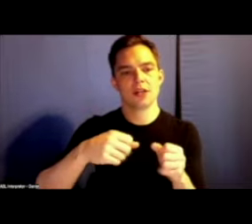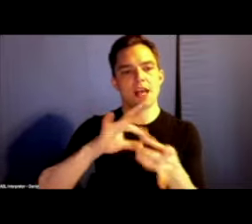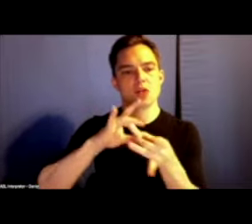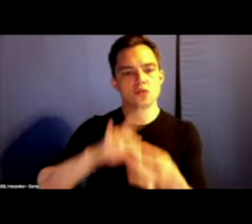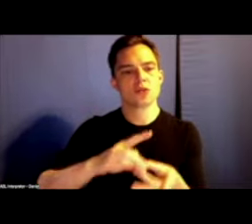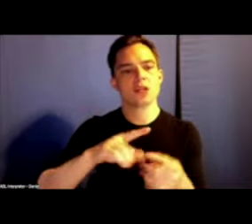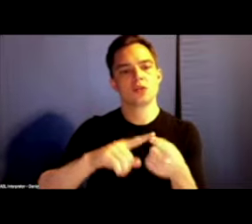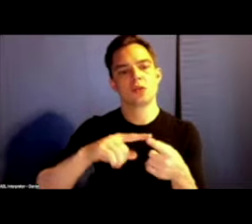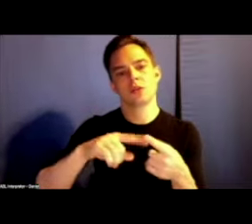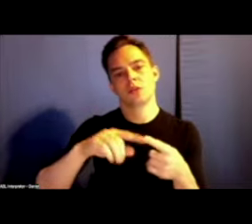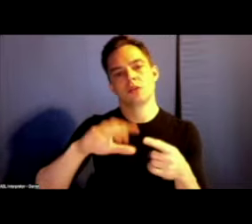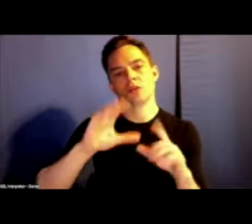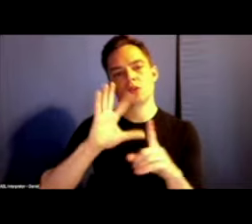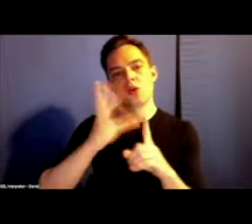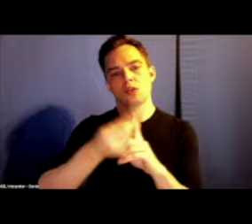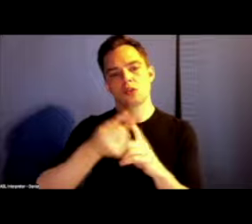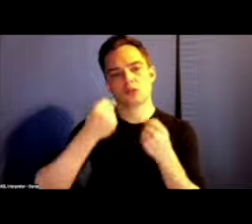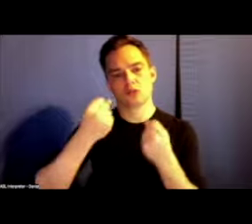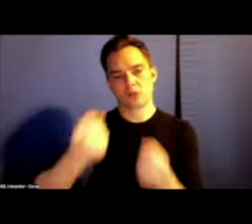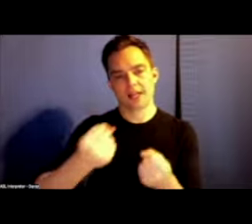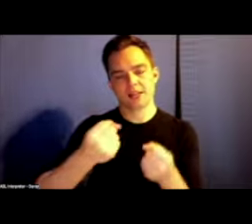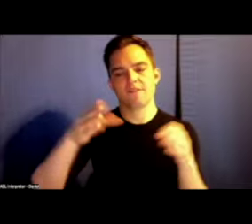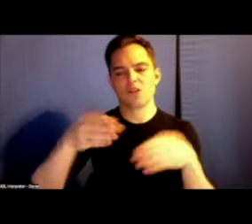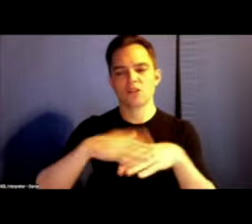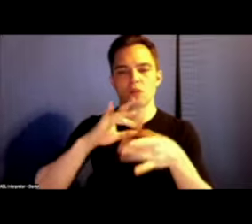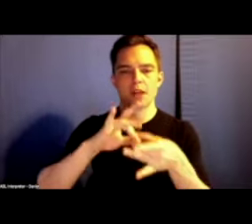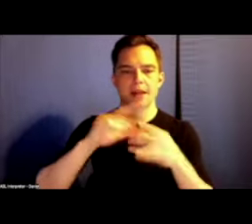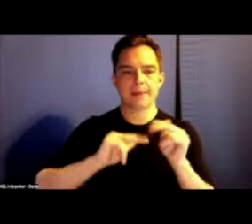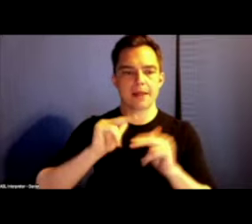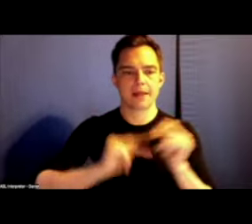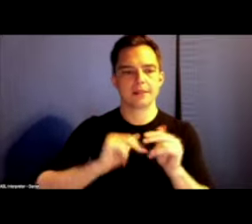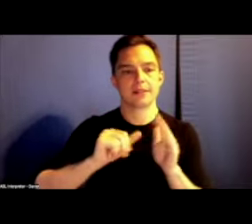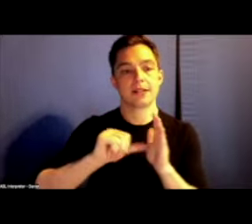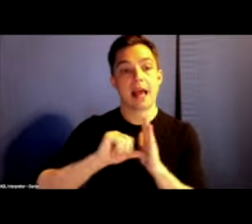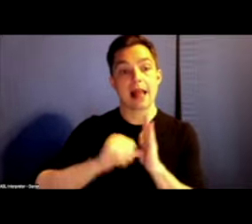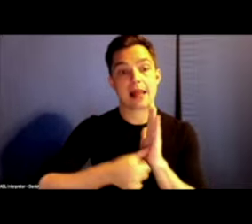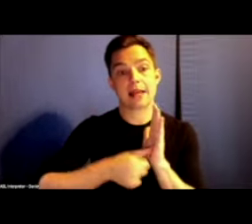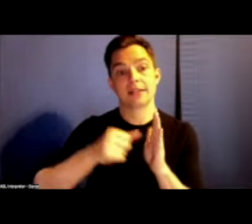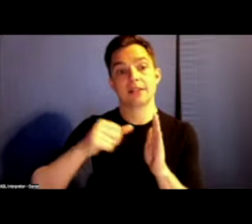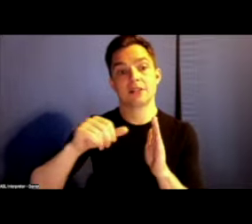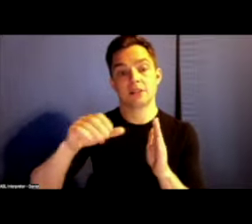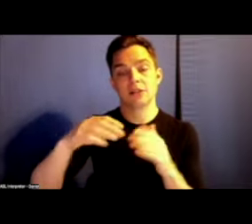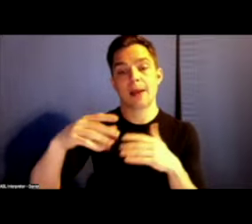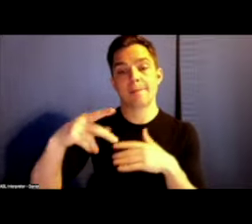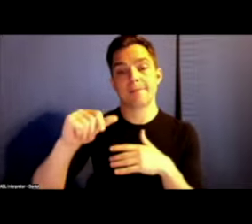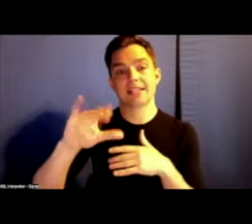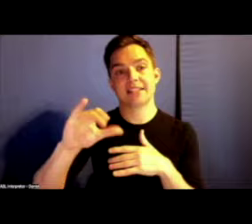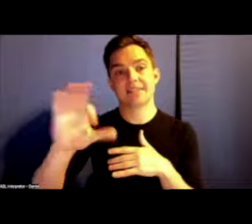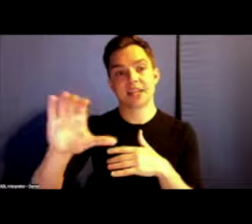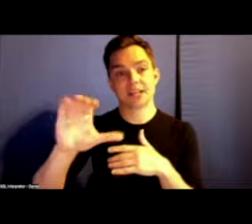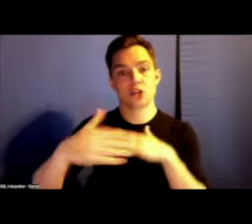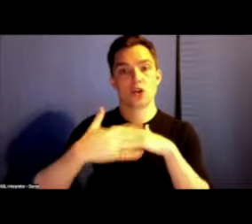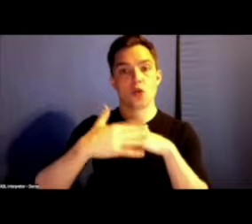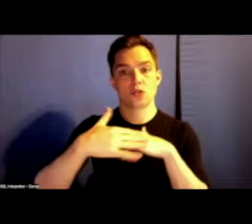strengths, and focused on relationship building, highlighting the Pacific Coast region. As